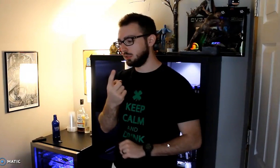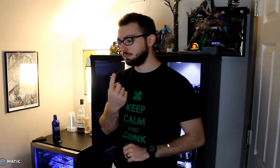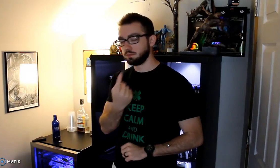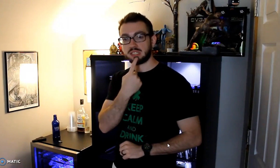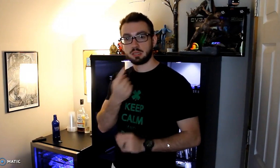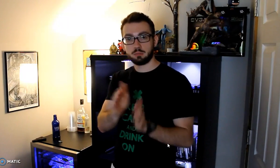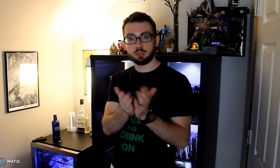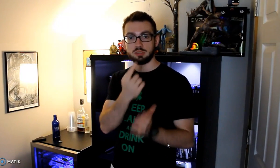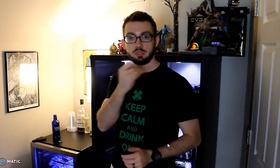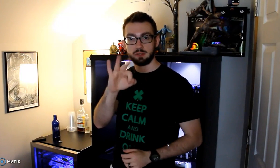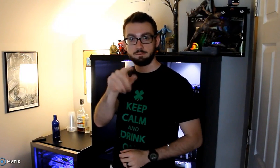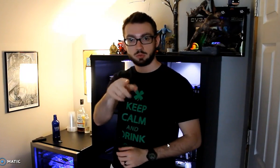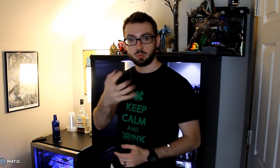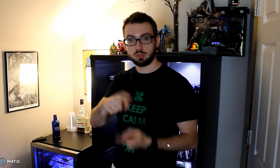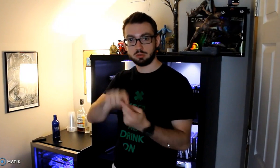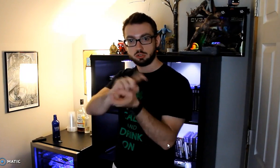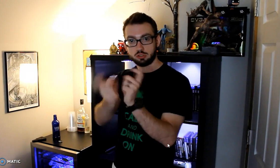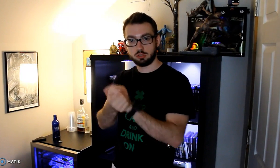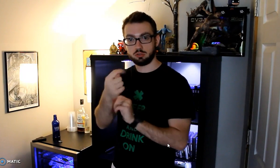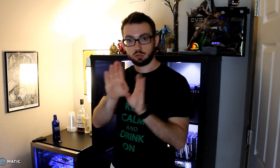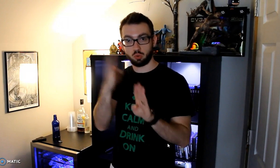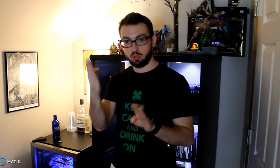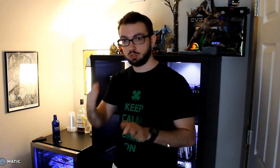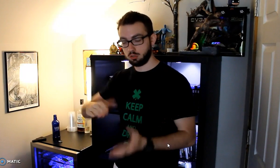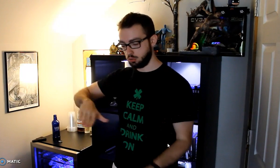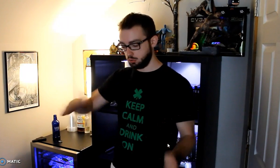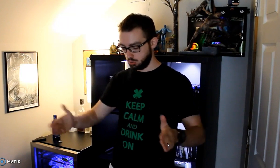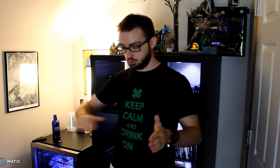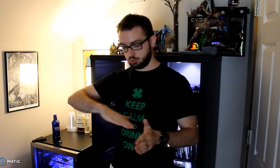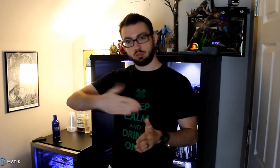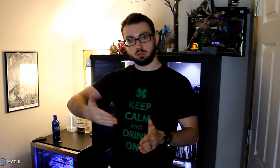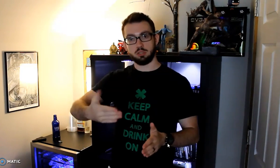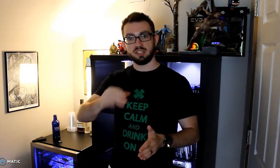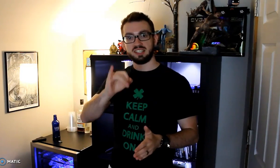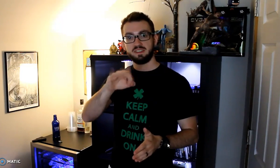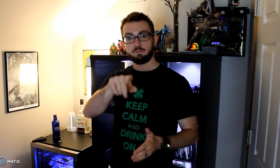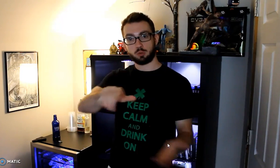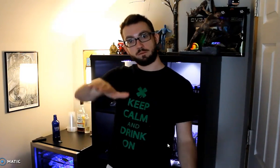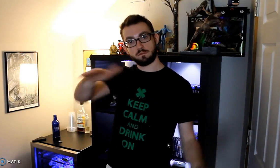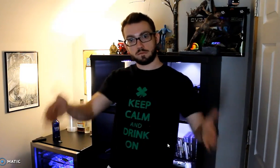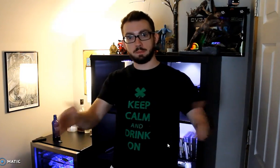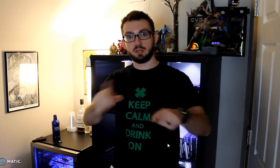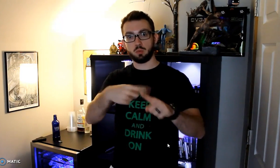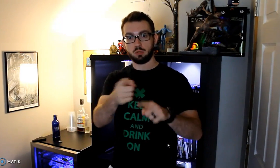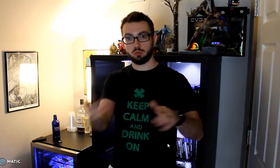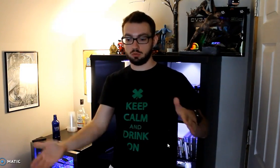One negative thing is that the book said that if you wanted to flip the door with the